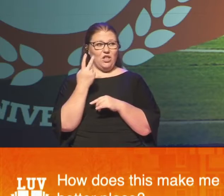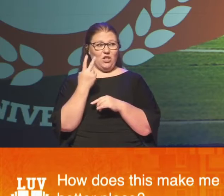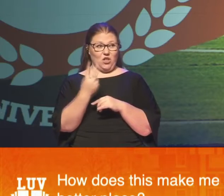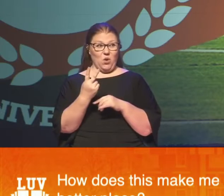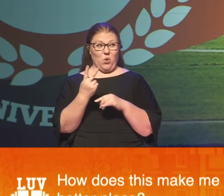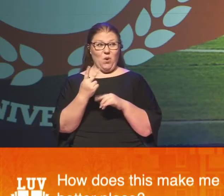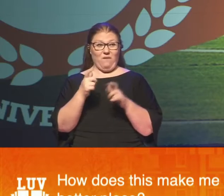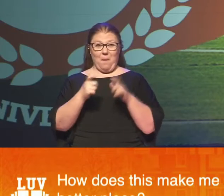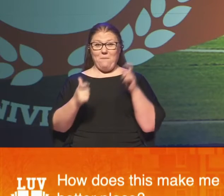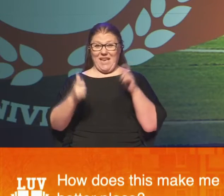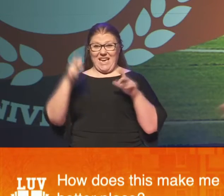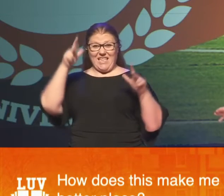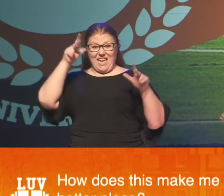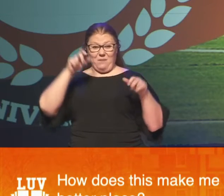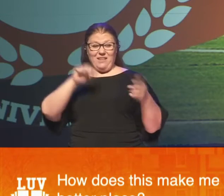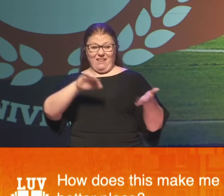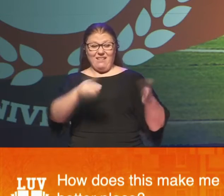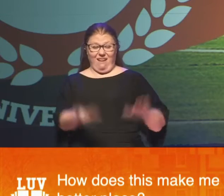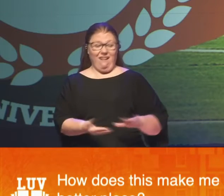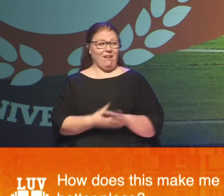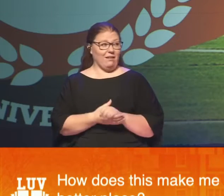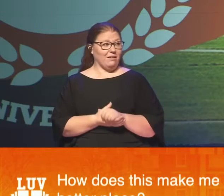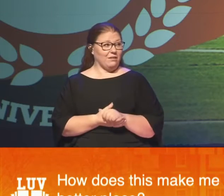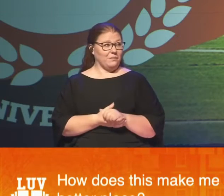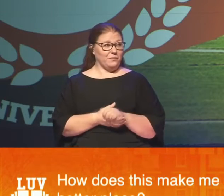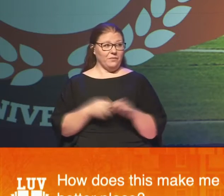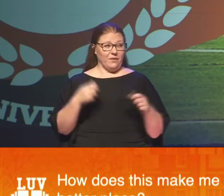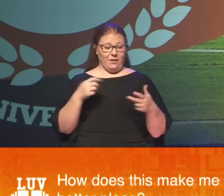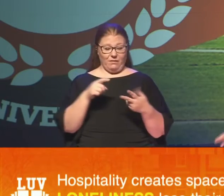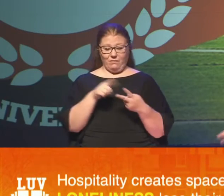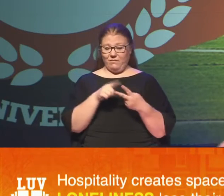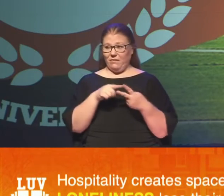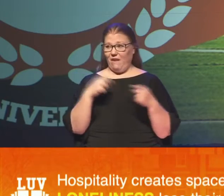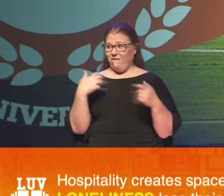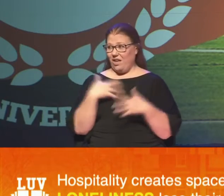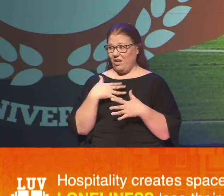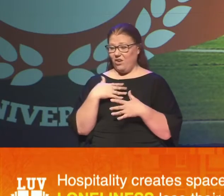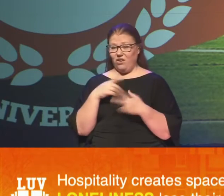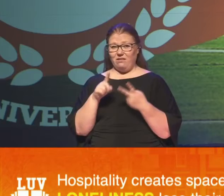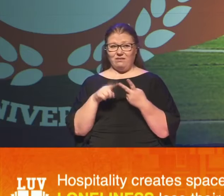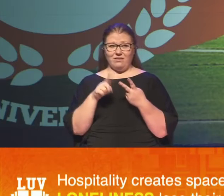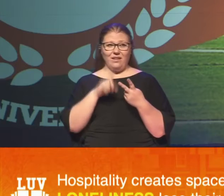our souls can just die: fear and loneliness.